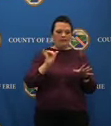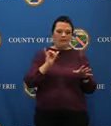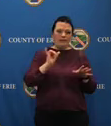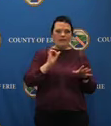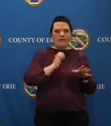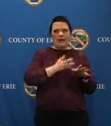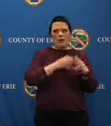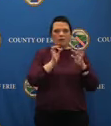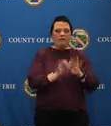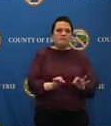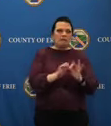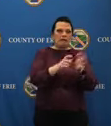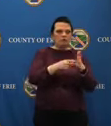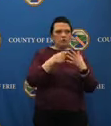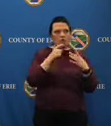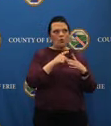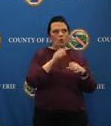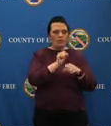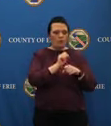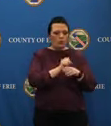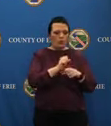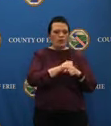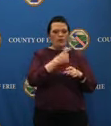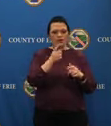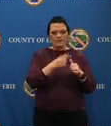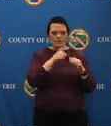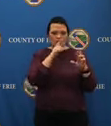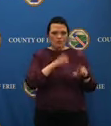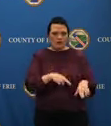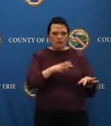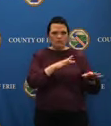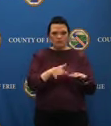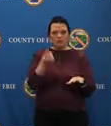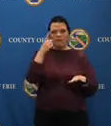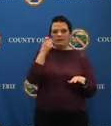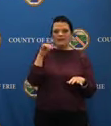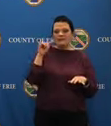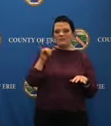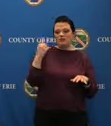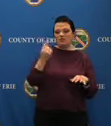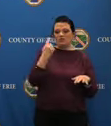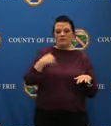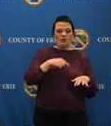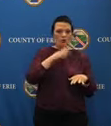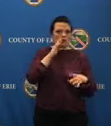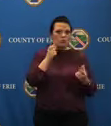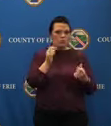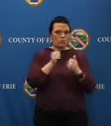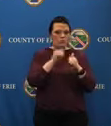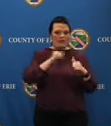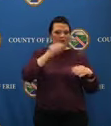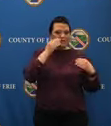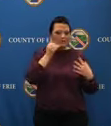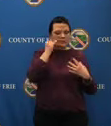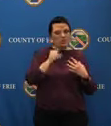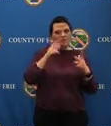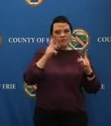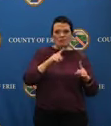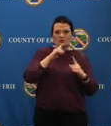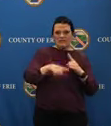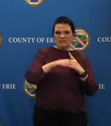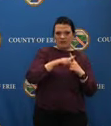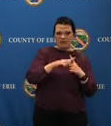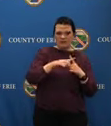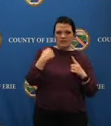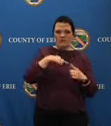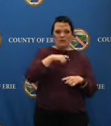employees, our healthcare workers, our first responders, because there's something we're going to do with that information. If that person is positive, we know we have